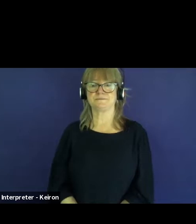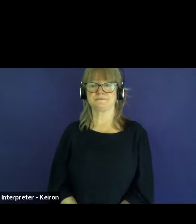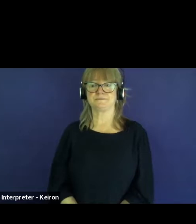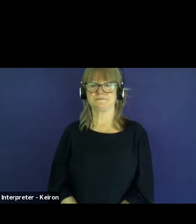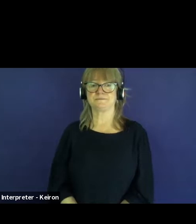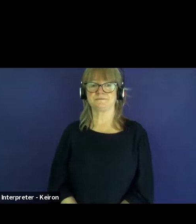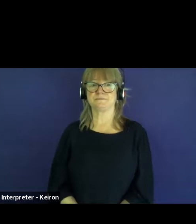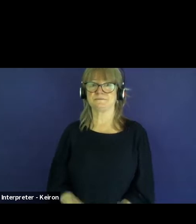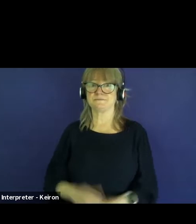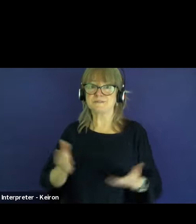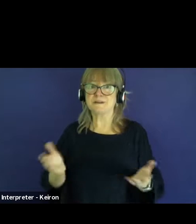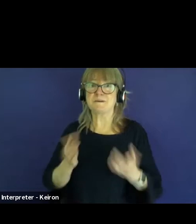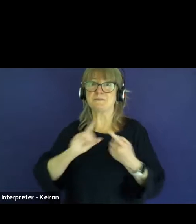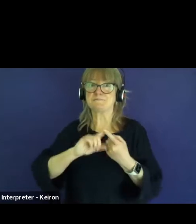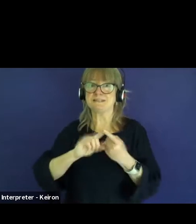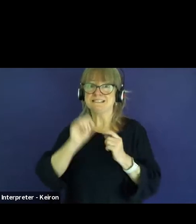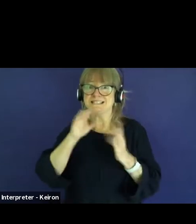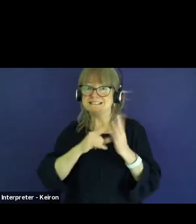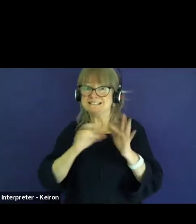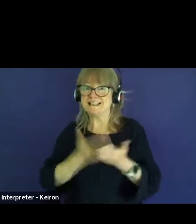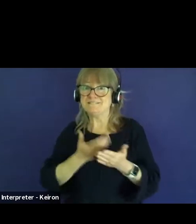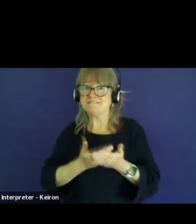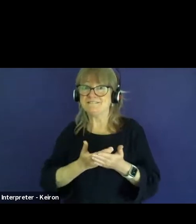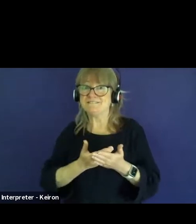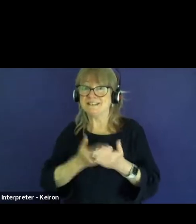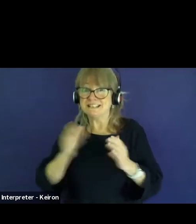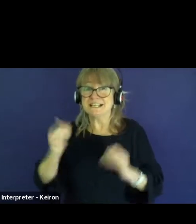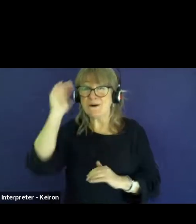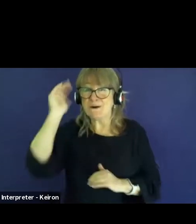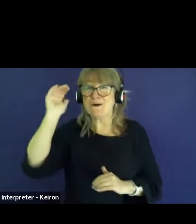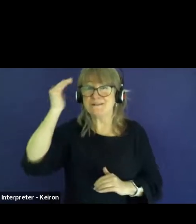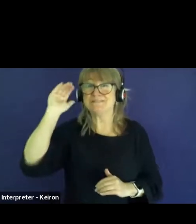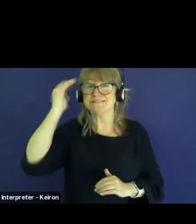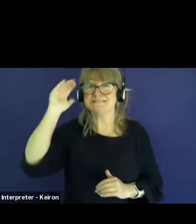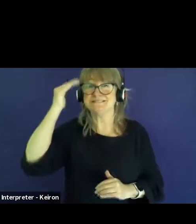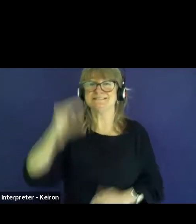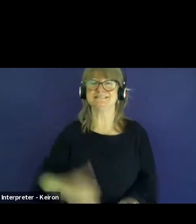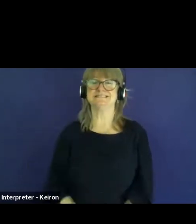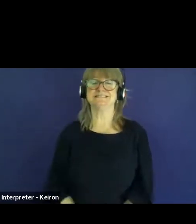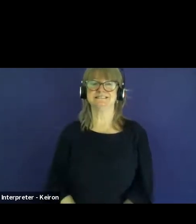Keep it up. We've got 10 seconds left. Push through that burn. It'll be worth